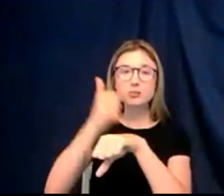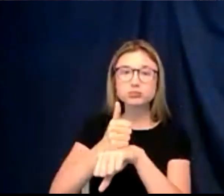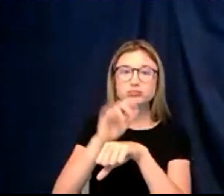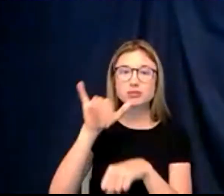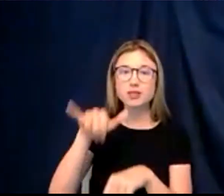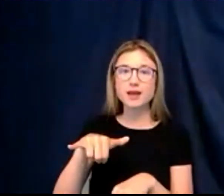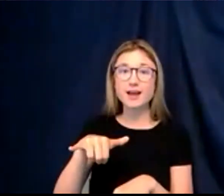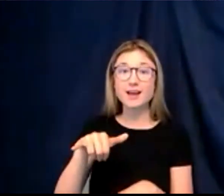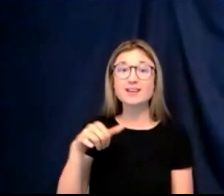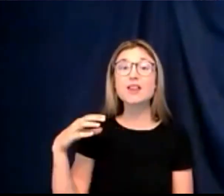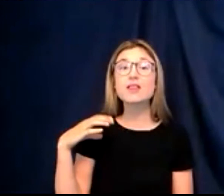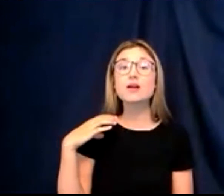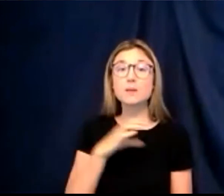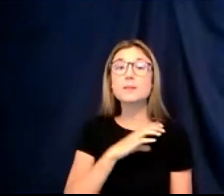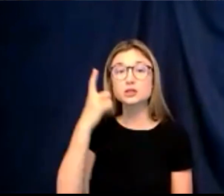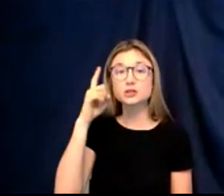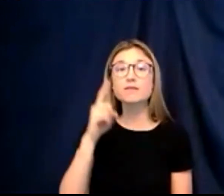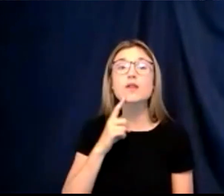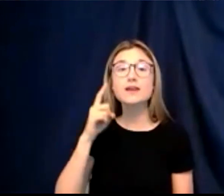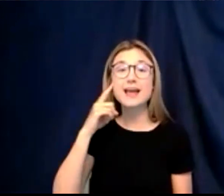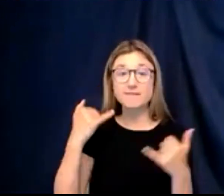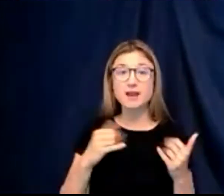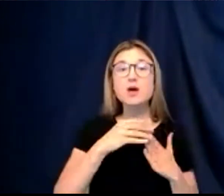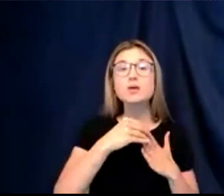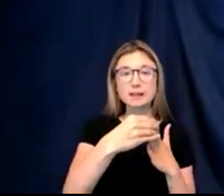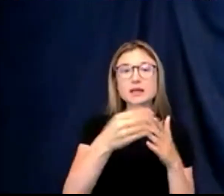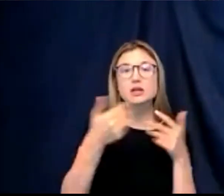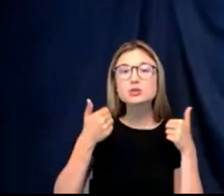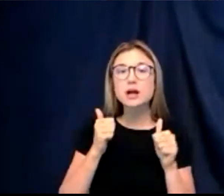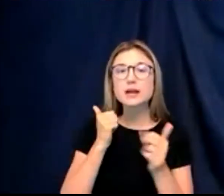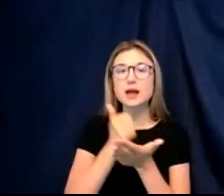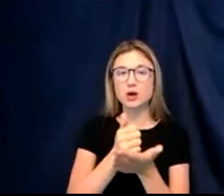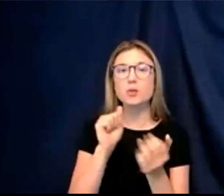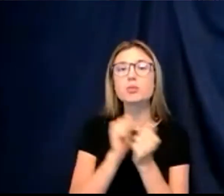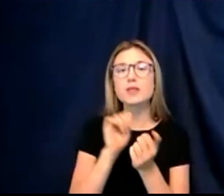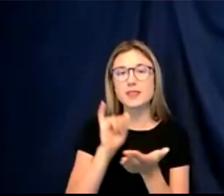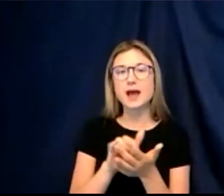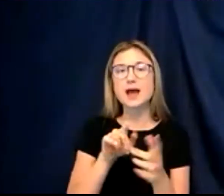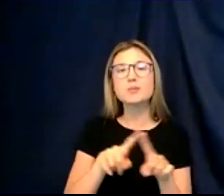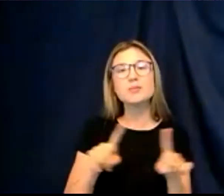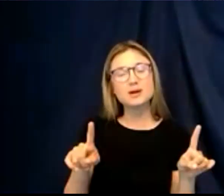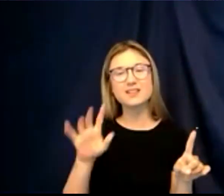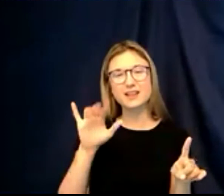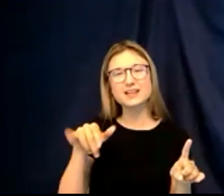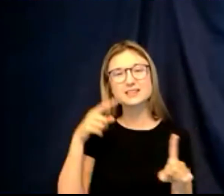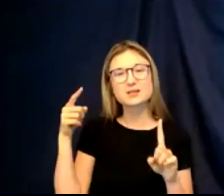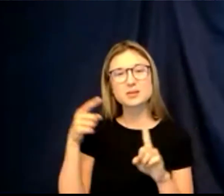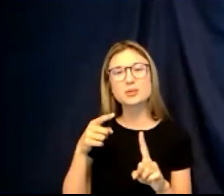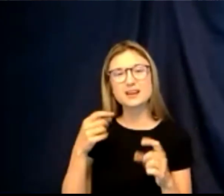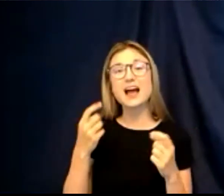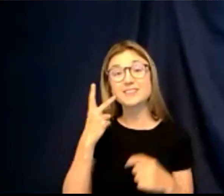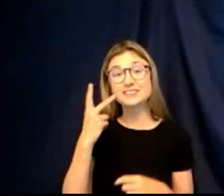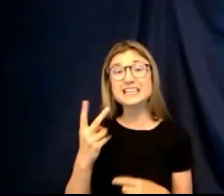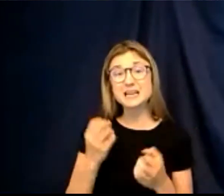the Deaf has kind of taken the lead to help with that. But I mean, that's just the point of what you're saying. I've seen many of those